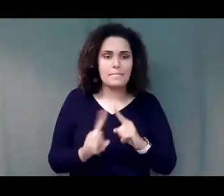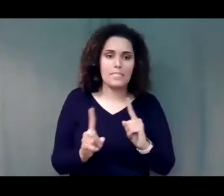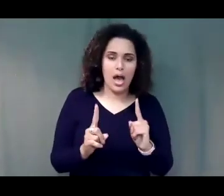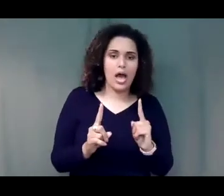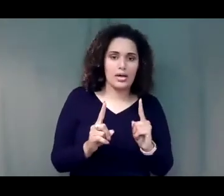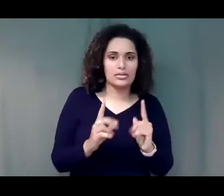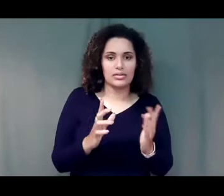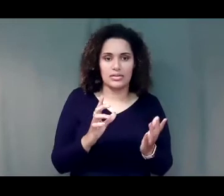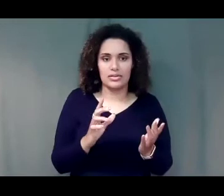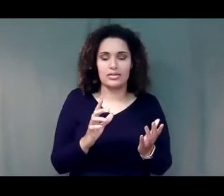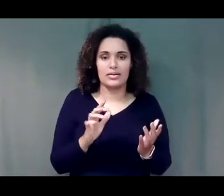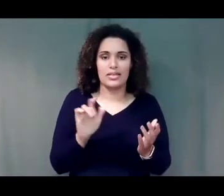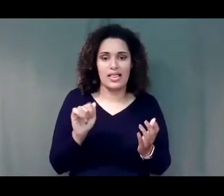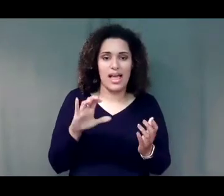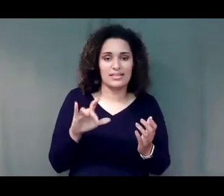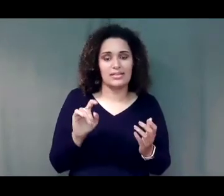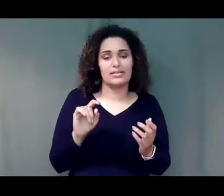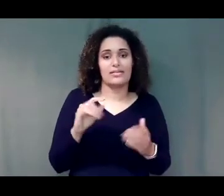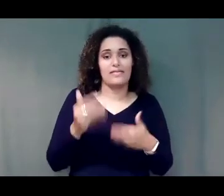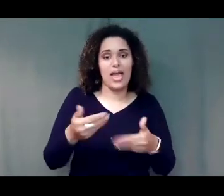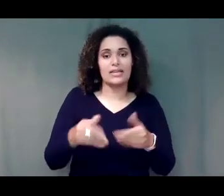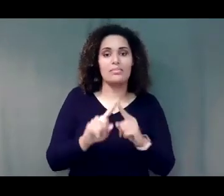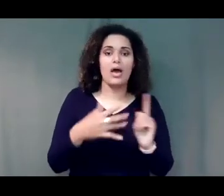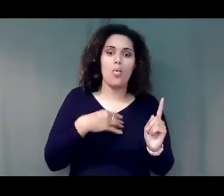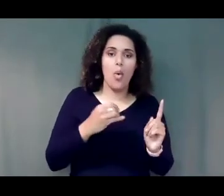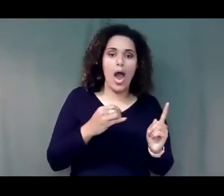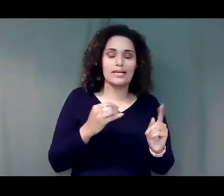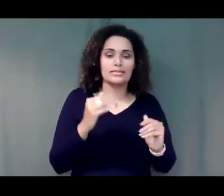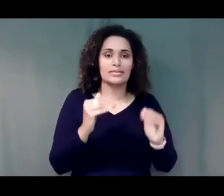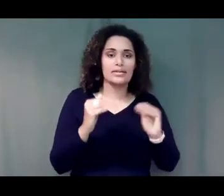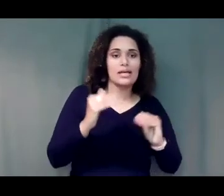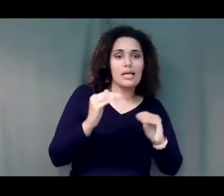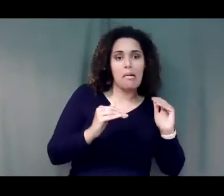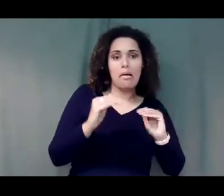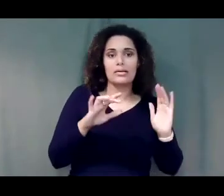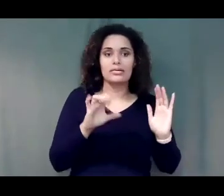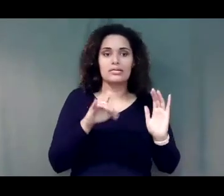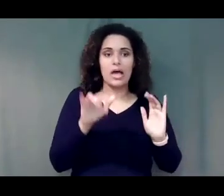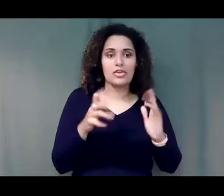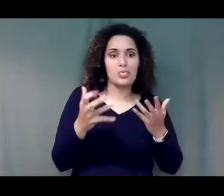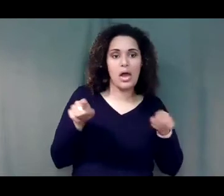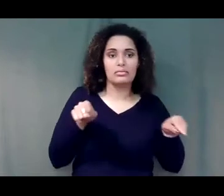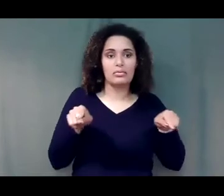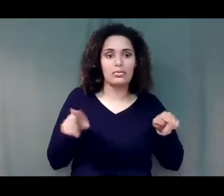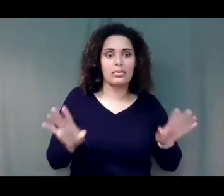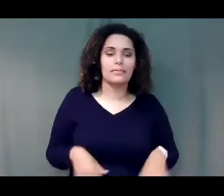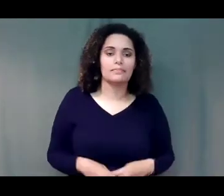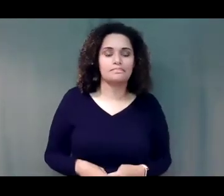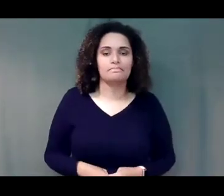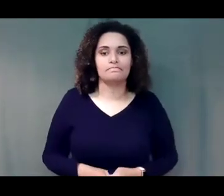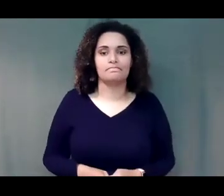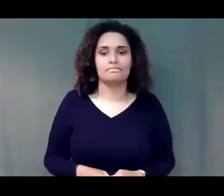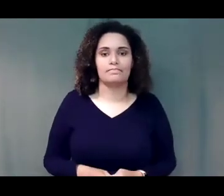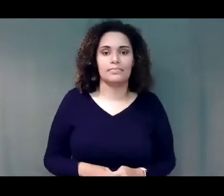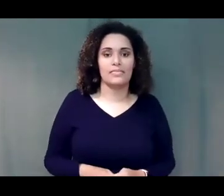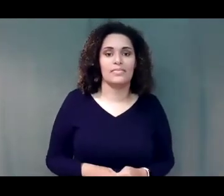phase. But for whites, it's much more of a trade-off in terms of what is the style that you're trying to make. So, yeah,